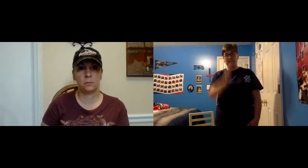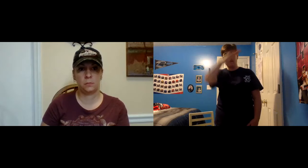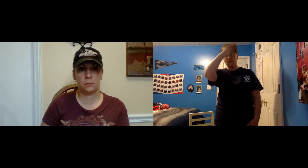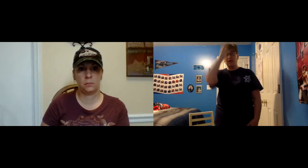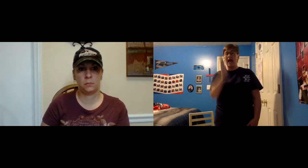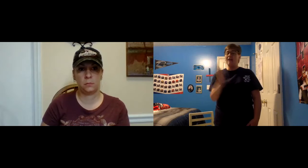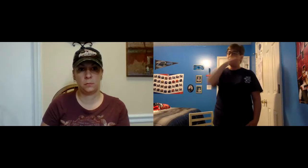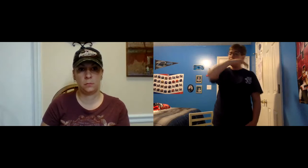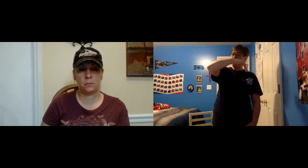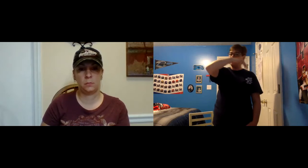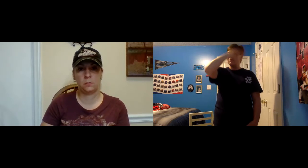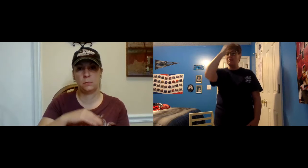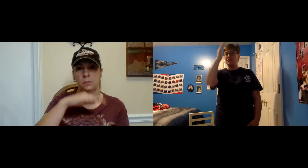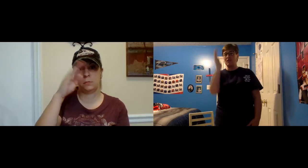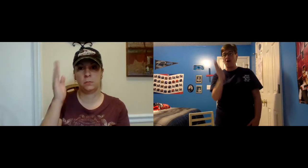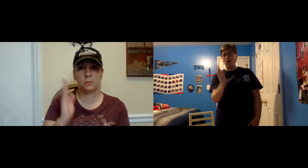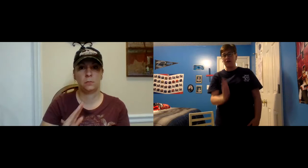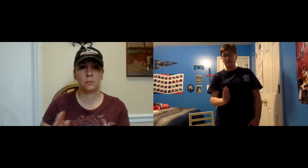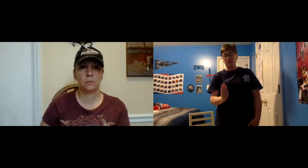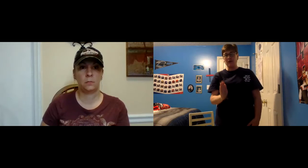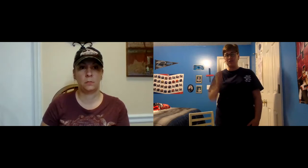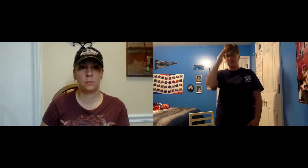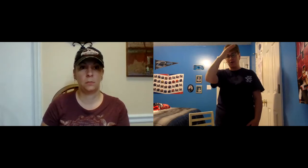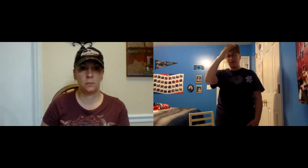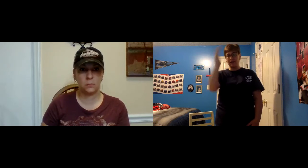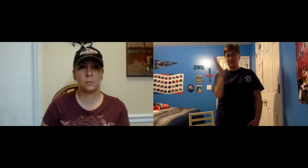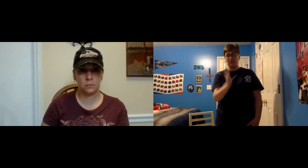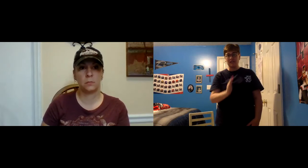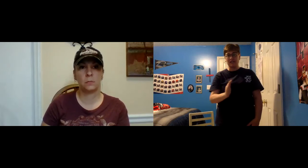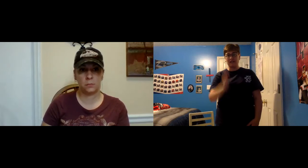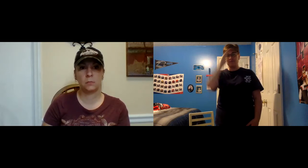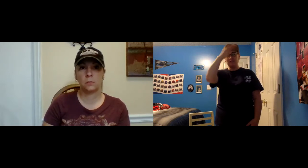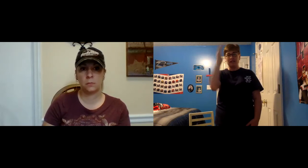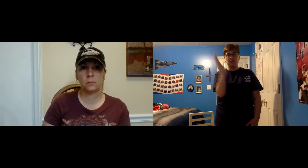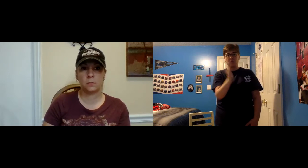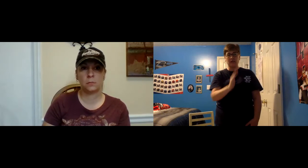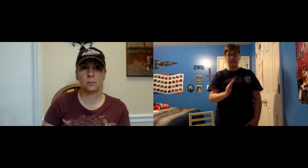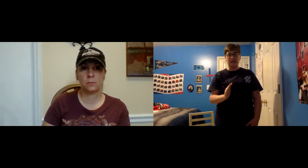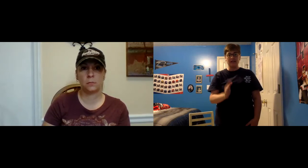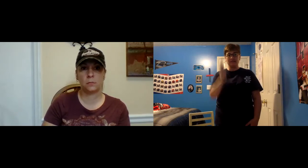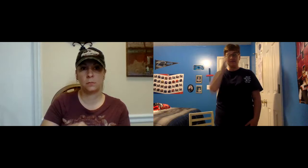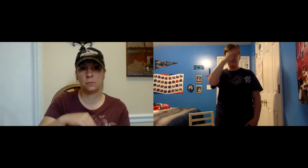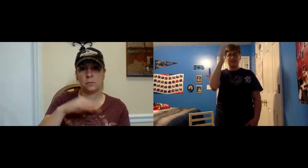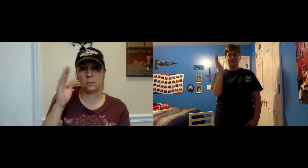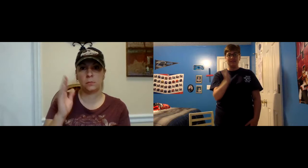this way, never. And you're not really doing so much the arc of the question mark. It's just like a little squiggly